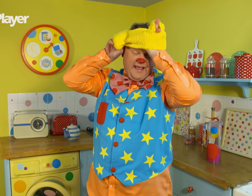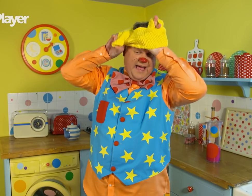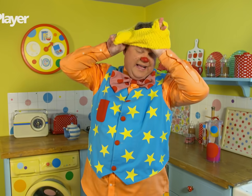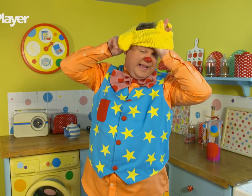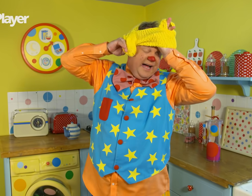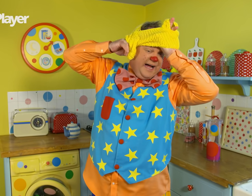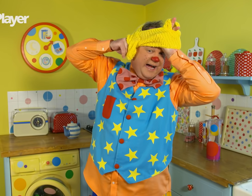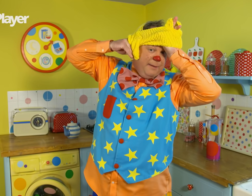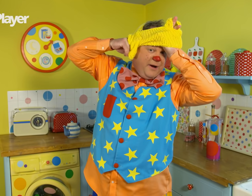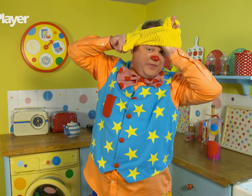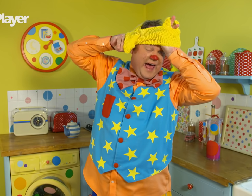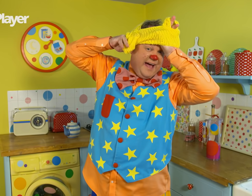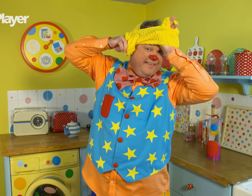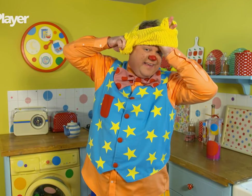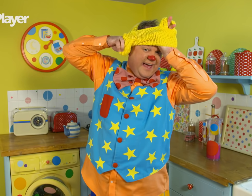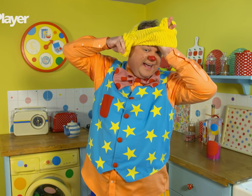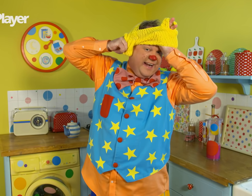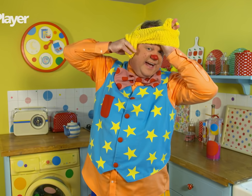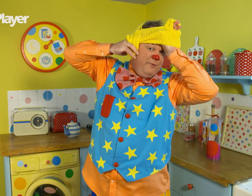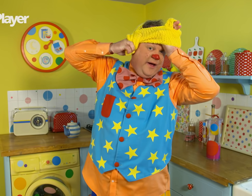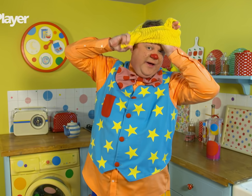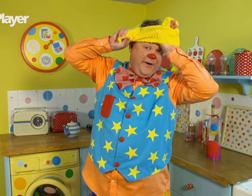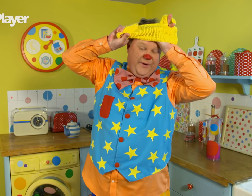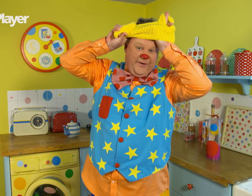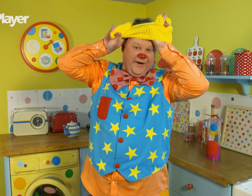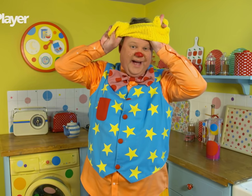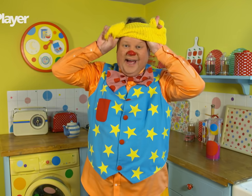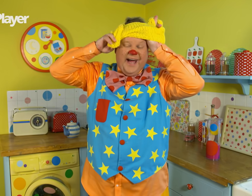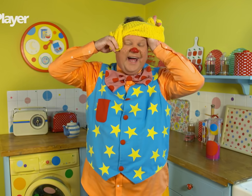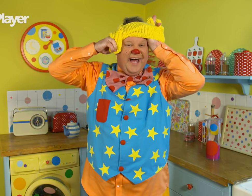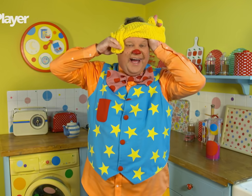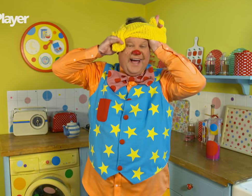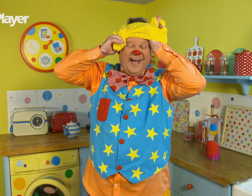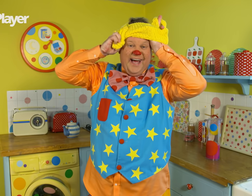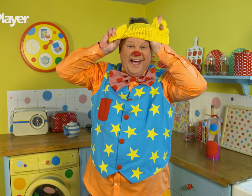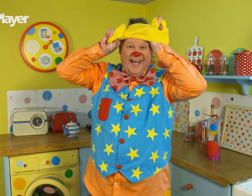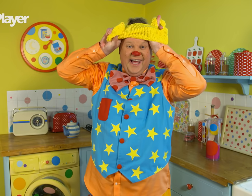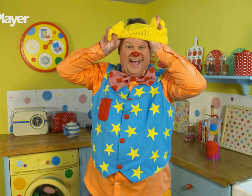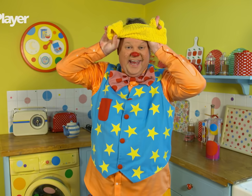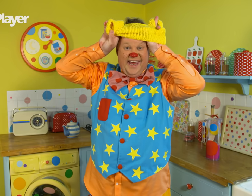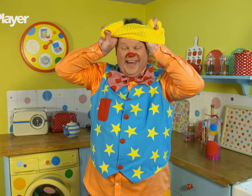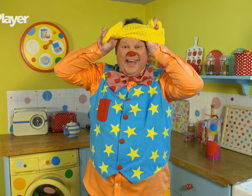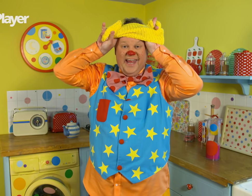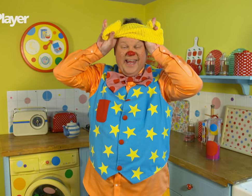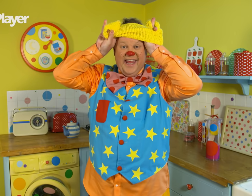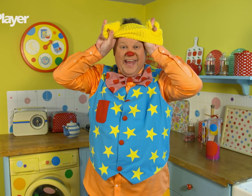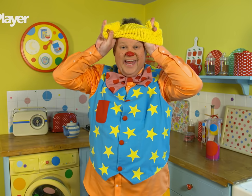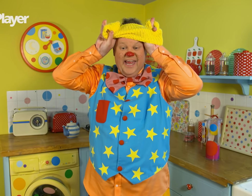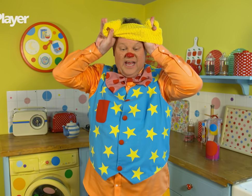there. Both hands in. Oh, dear, Mr. Tumble. It's much too